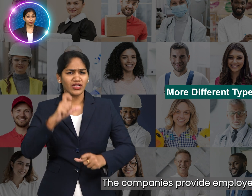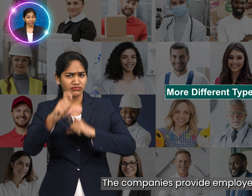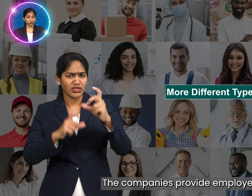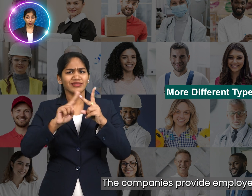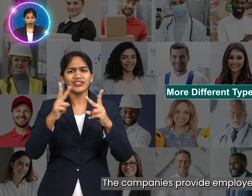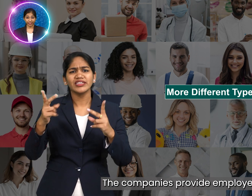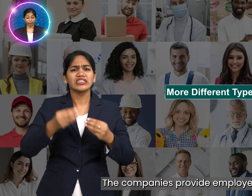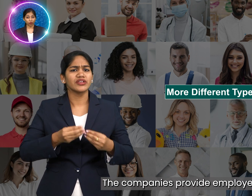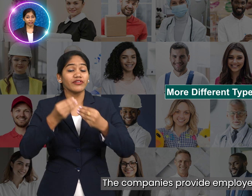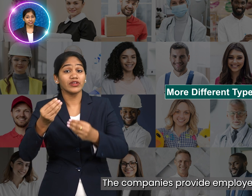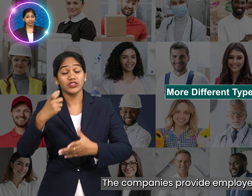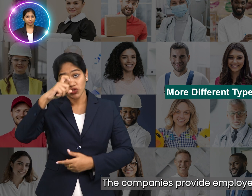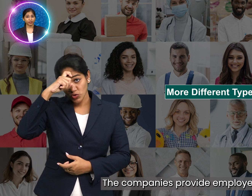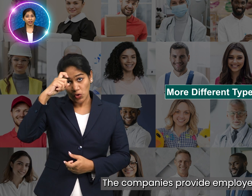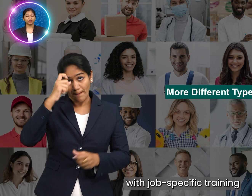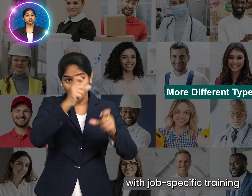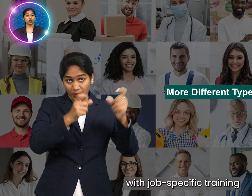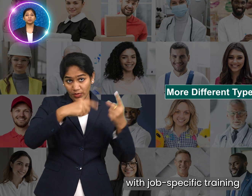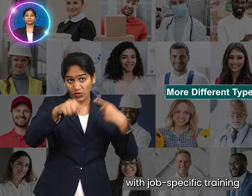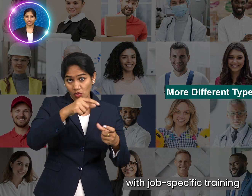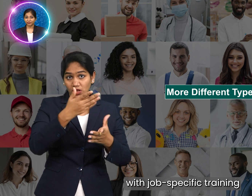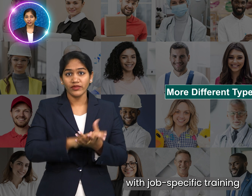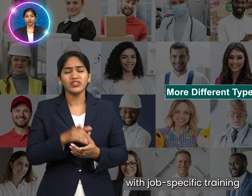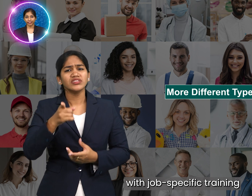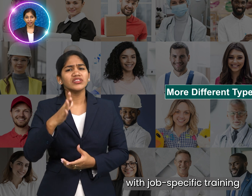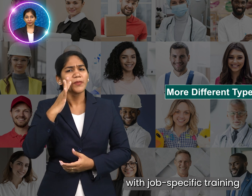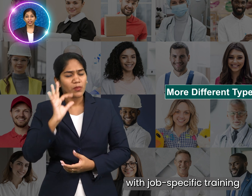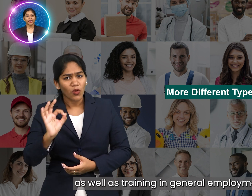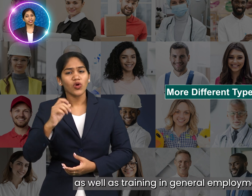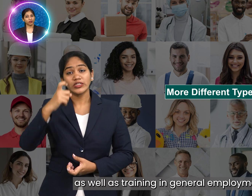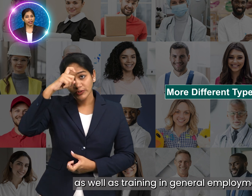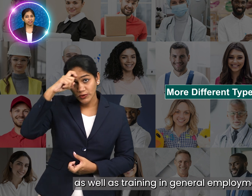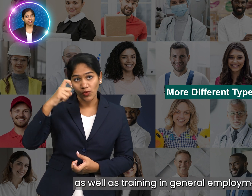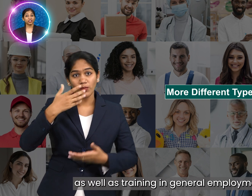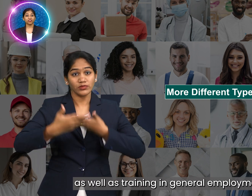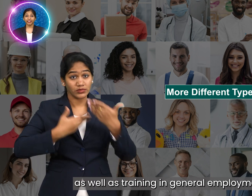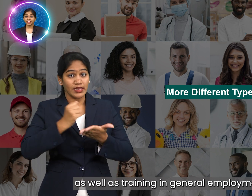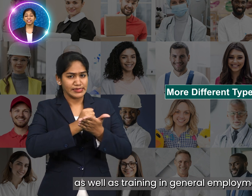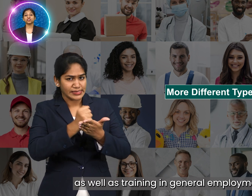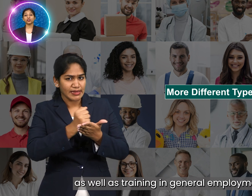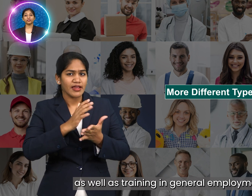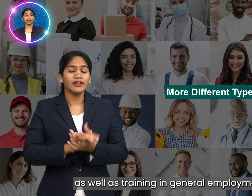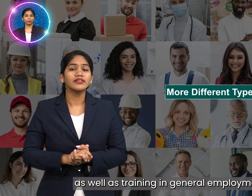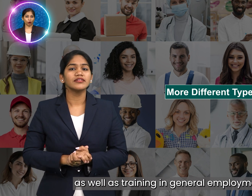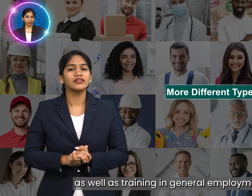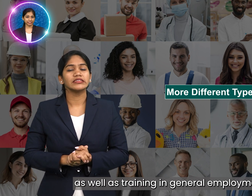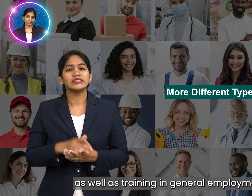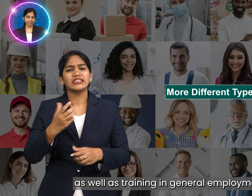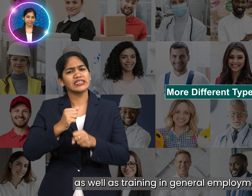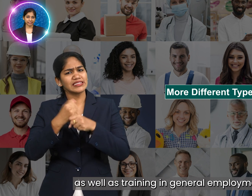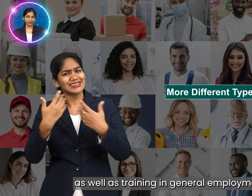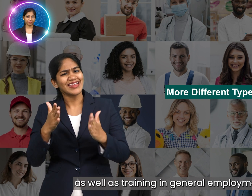The companies provide employees with job-specific training as well as training in general